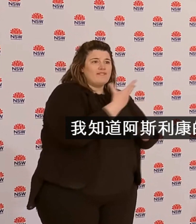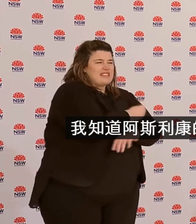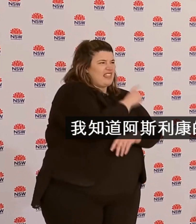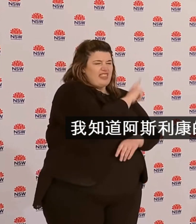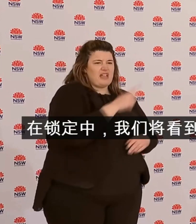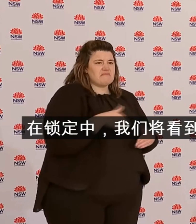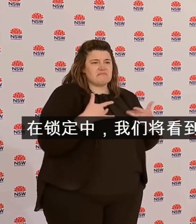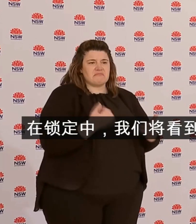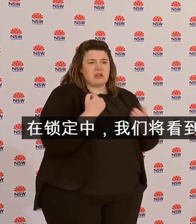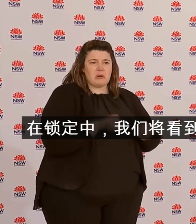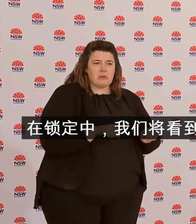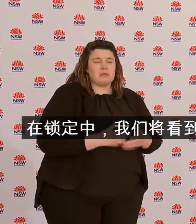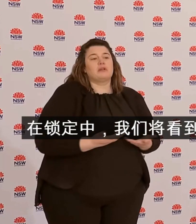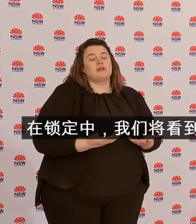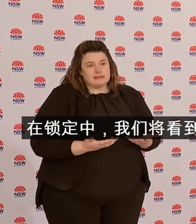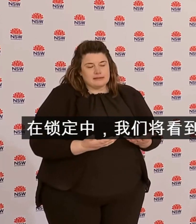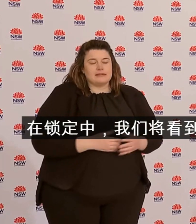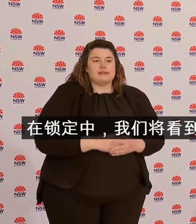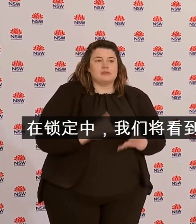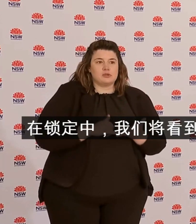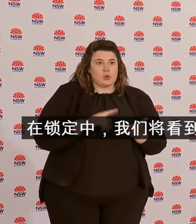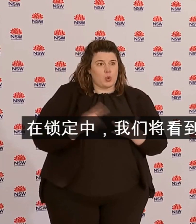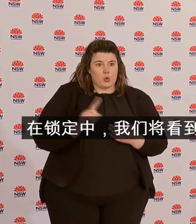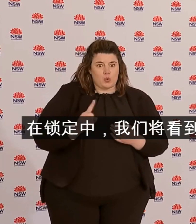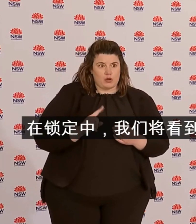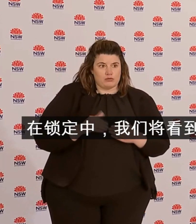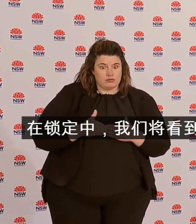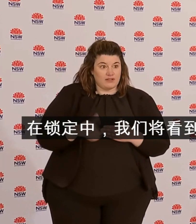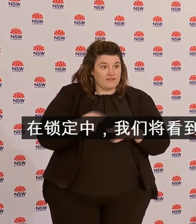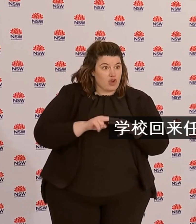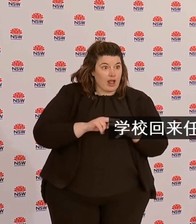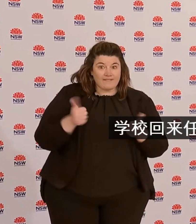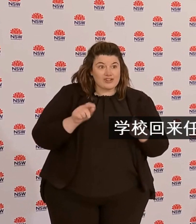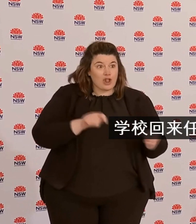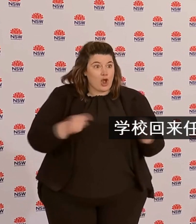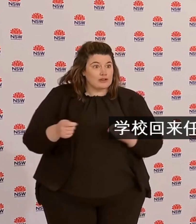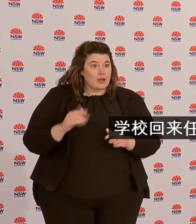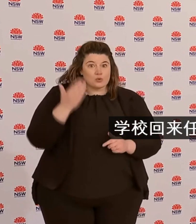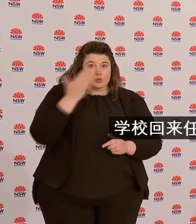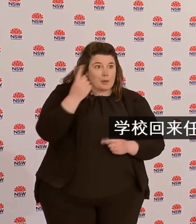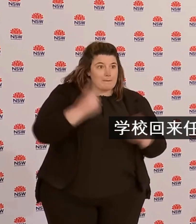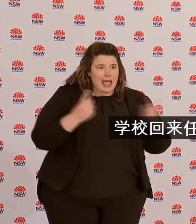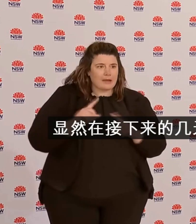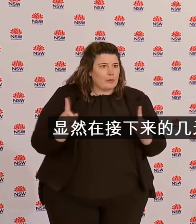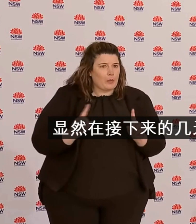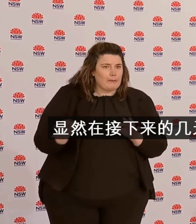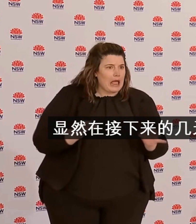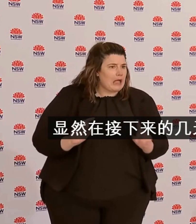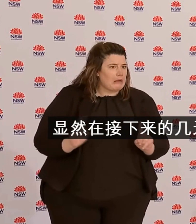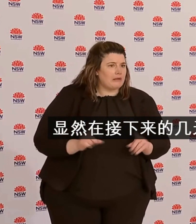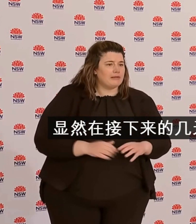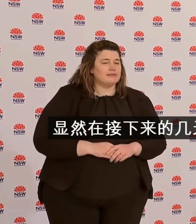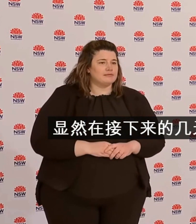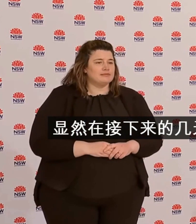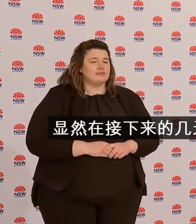for the people in lockdown, are we going to see those extended beyond Friday? We're going to see schools come back? Any indication? Yeah, thank you. Obviously, in the